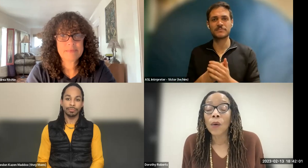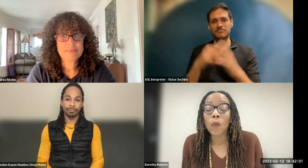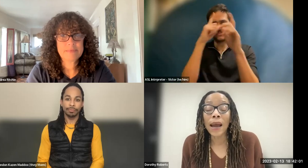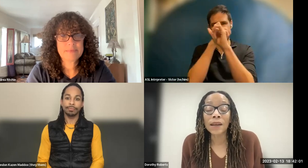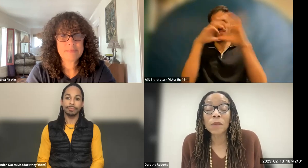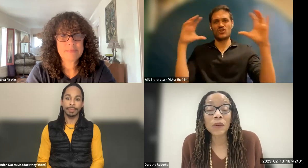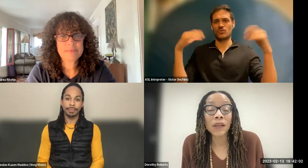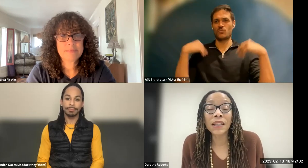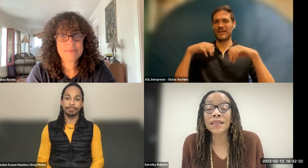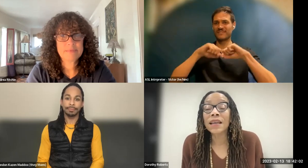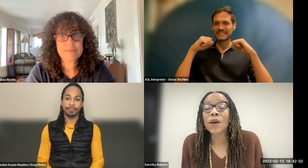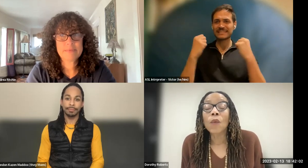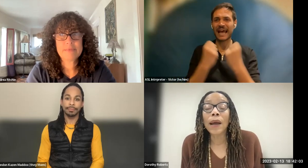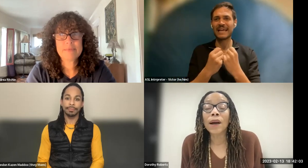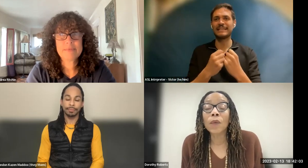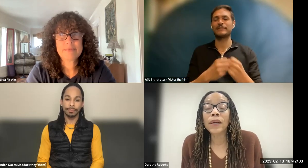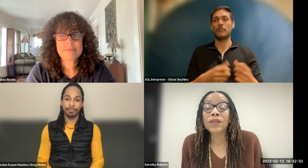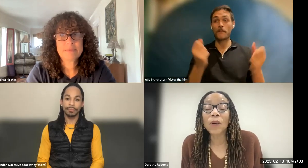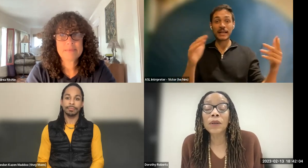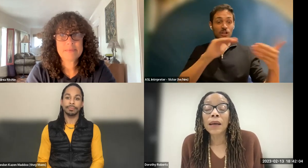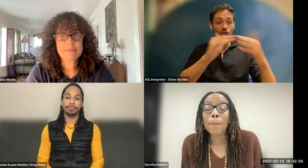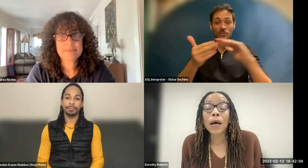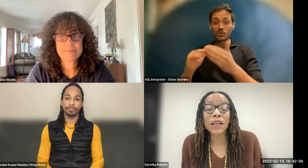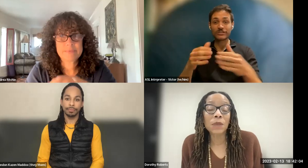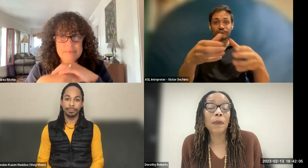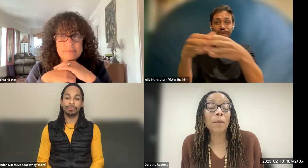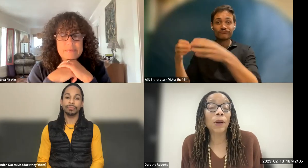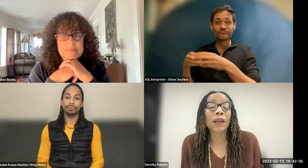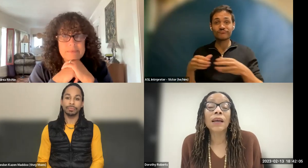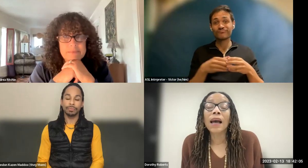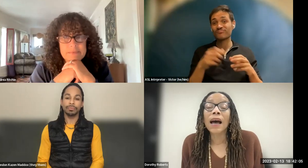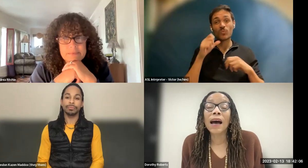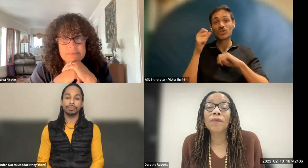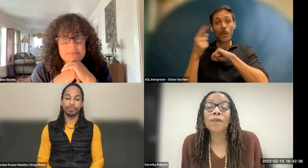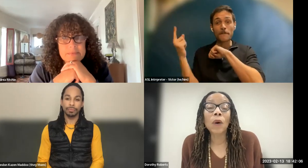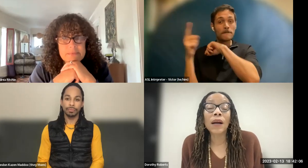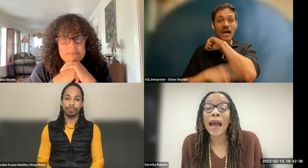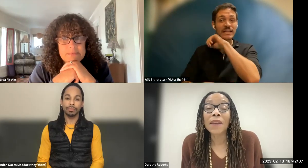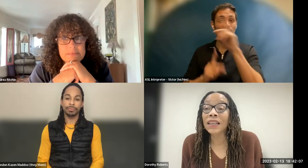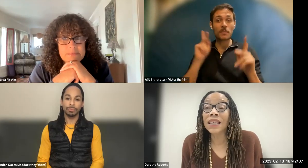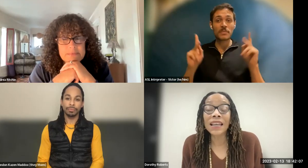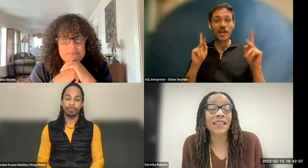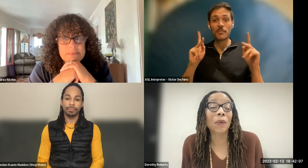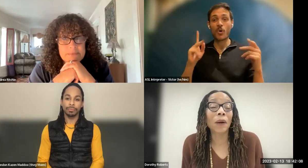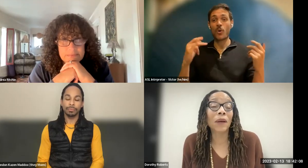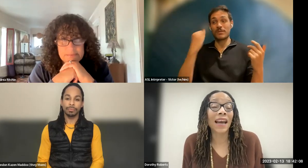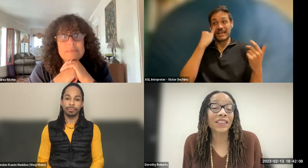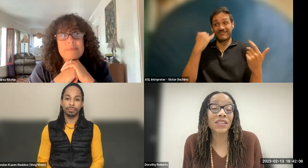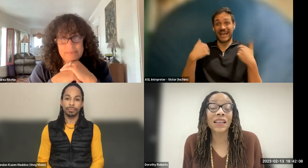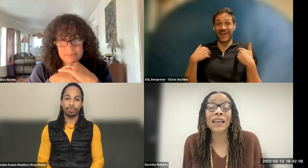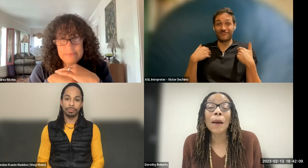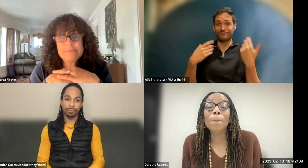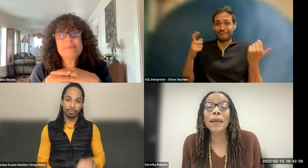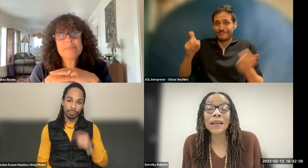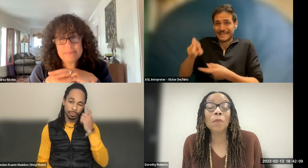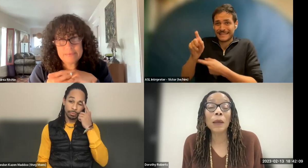society and communities where we don't punish people for having needs, where we